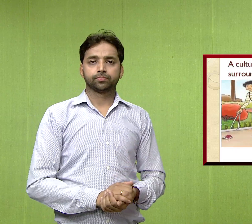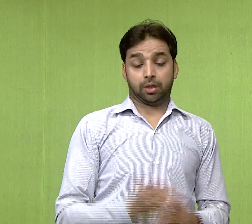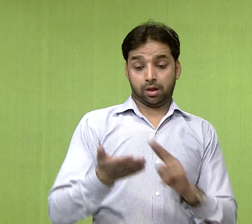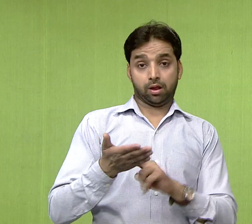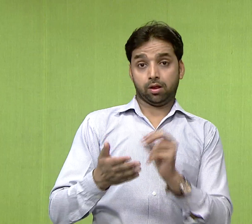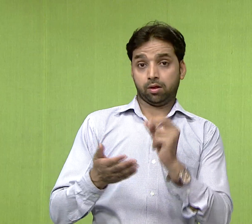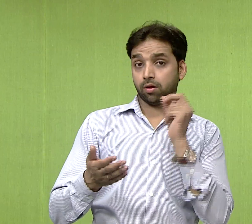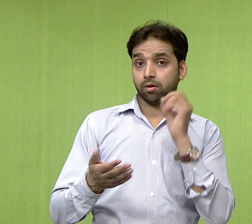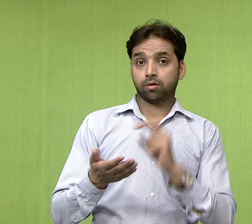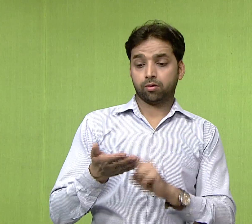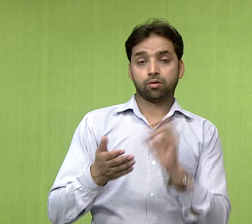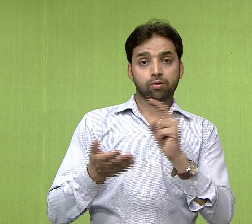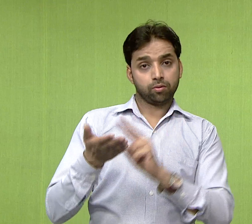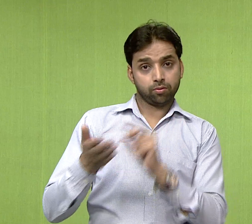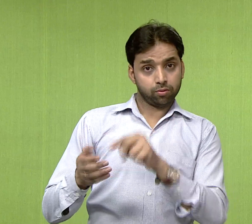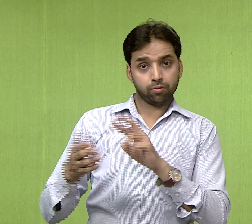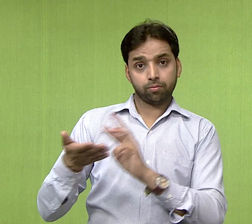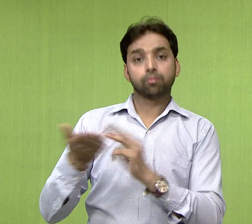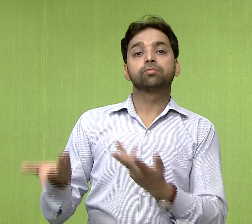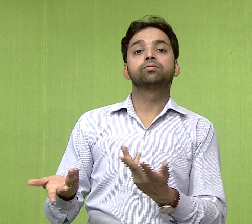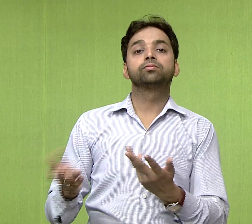And non material things are